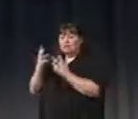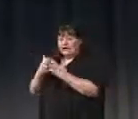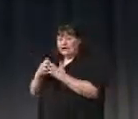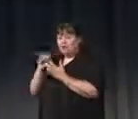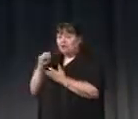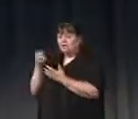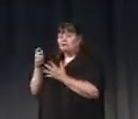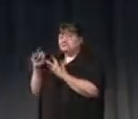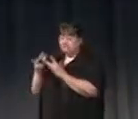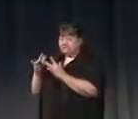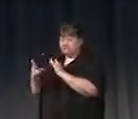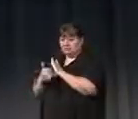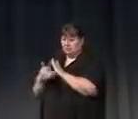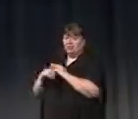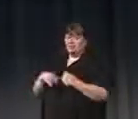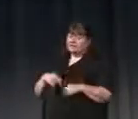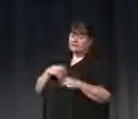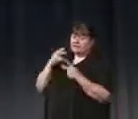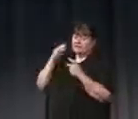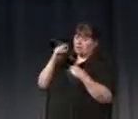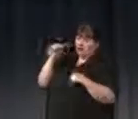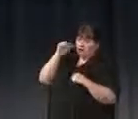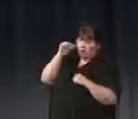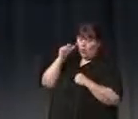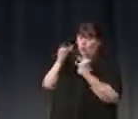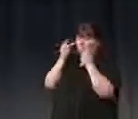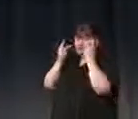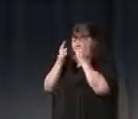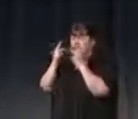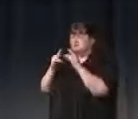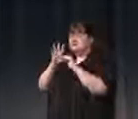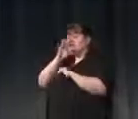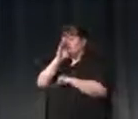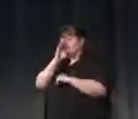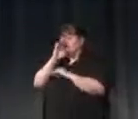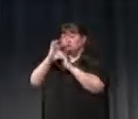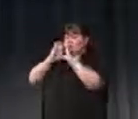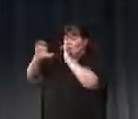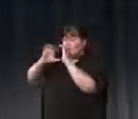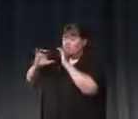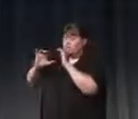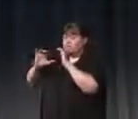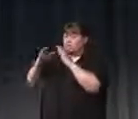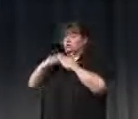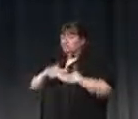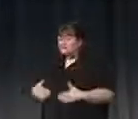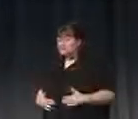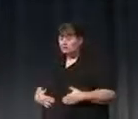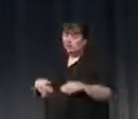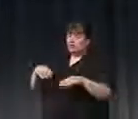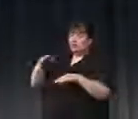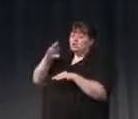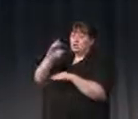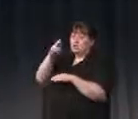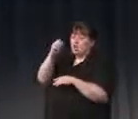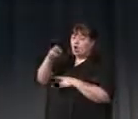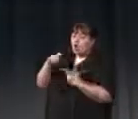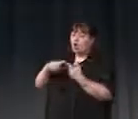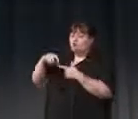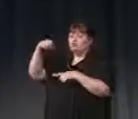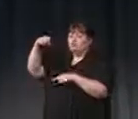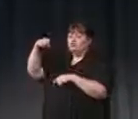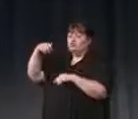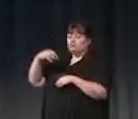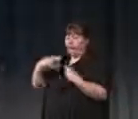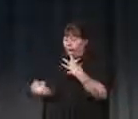signal includes audio, video, speech, image, communication, geophysical, sonar, radar, medical, musical, and